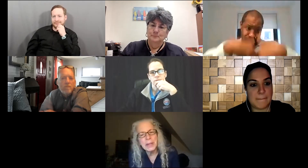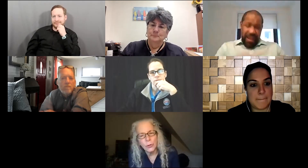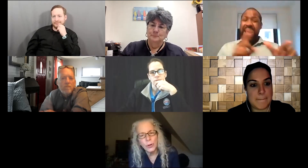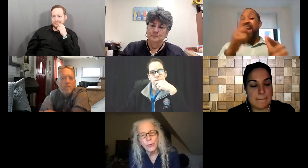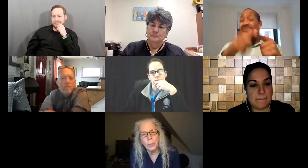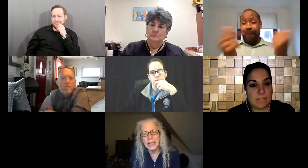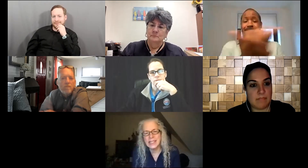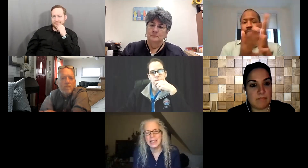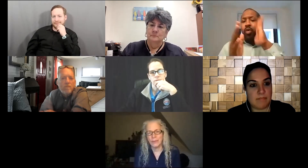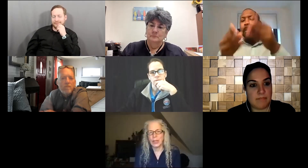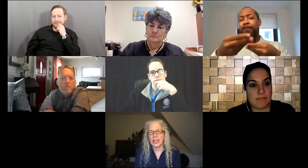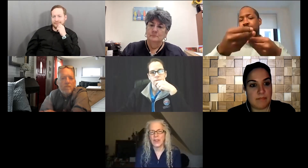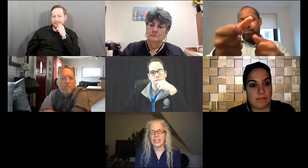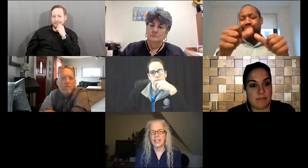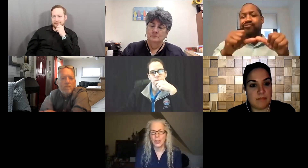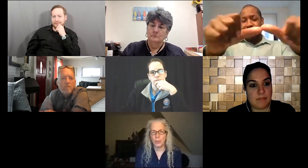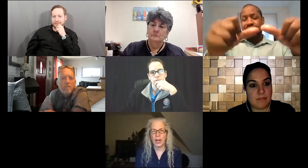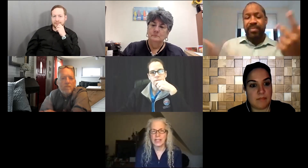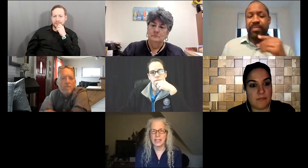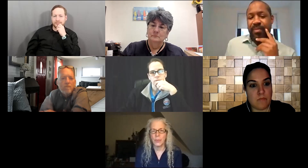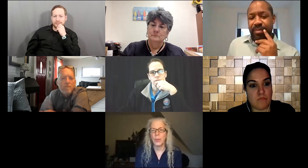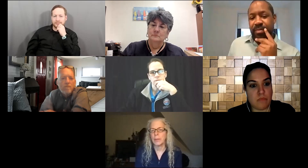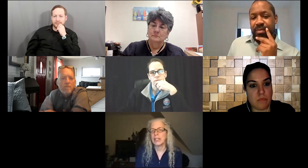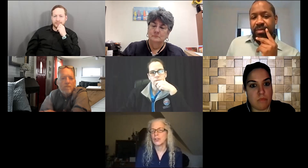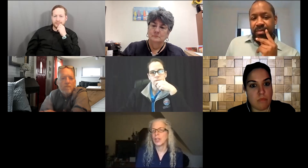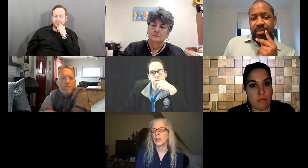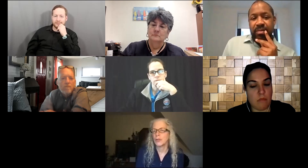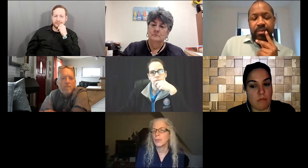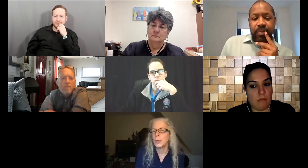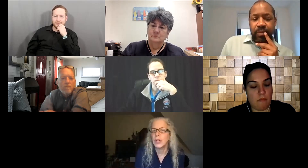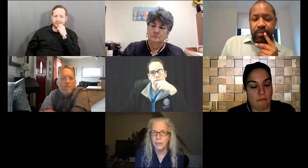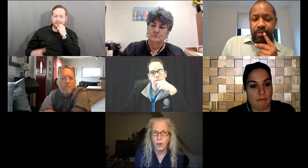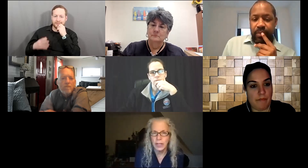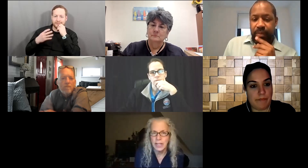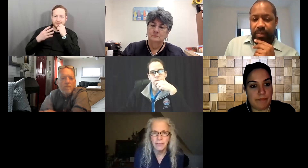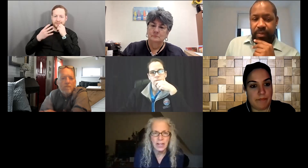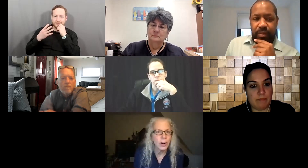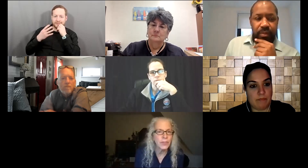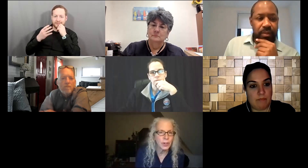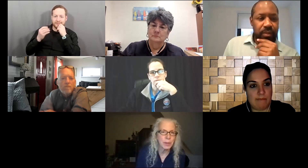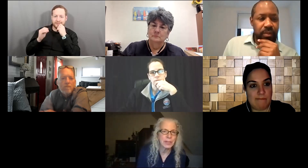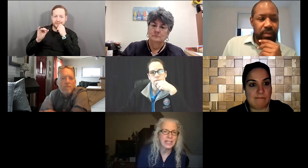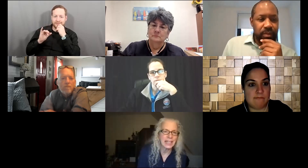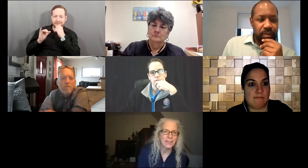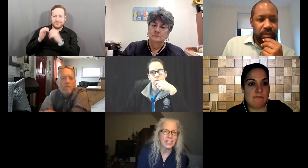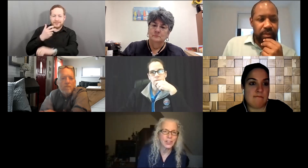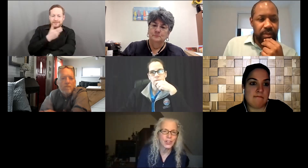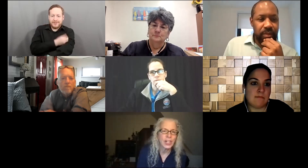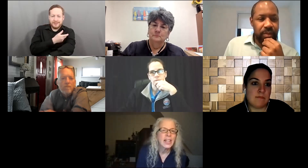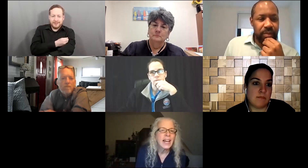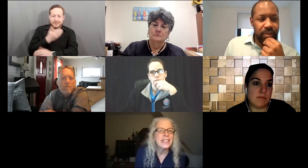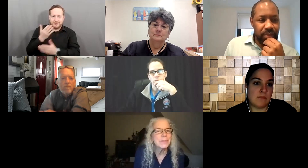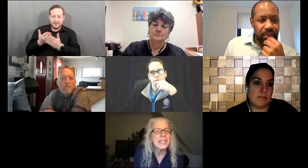might be 3 or 4 months in with this vaccination process, and we want to make sure that it goes smoothly for all the deaf and hard of hearing people to take